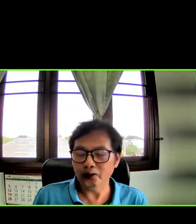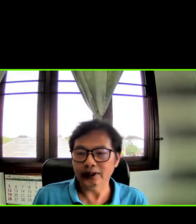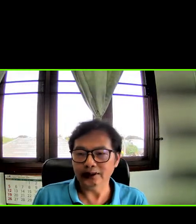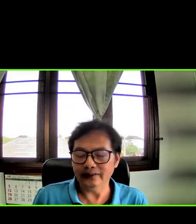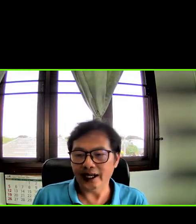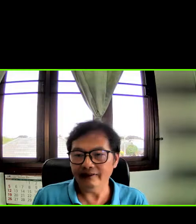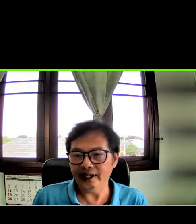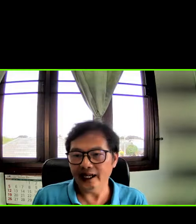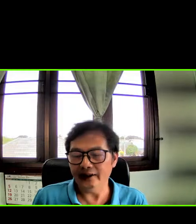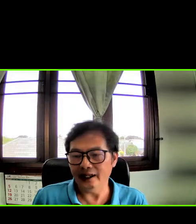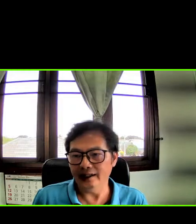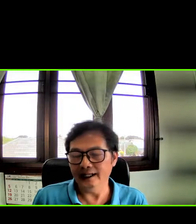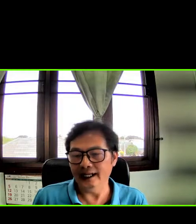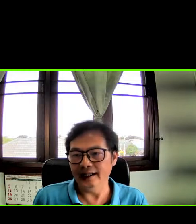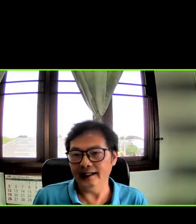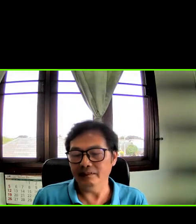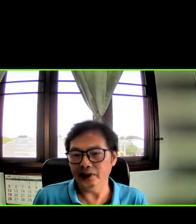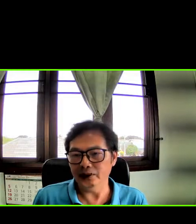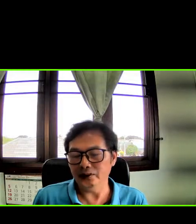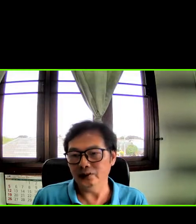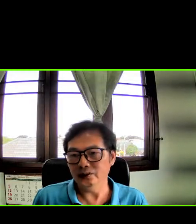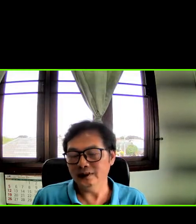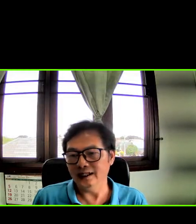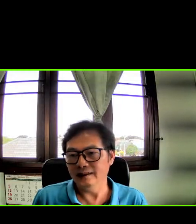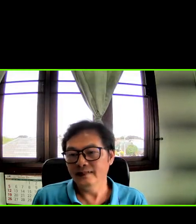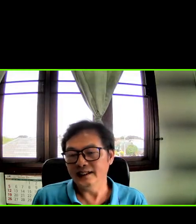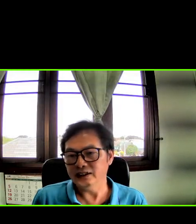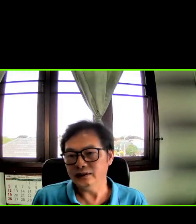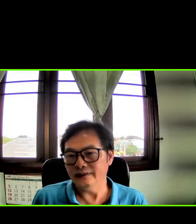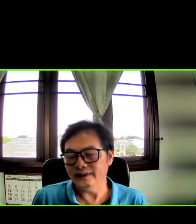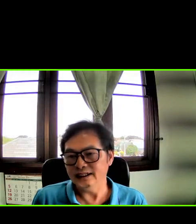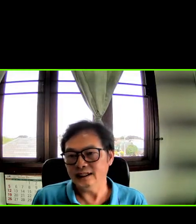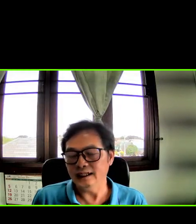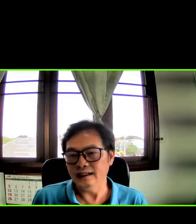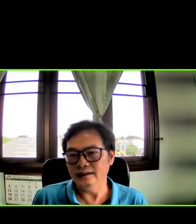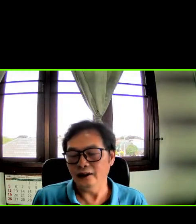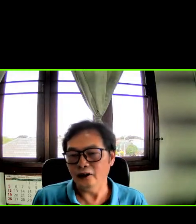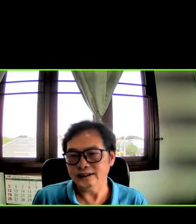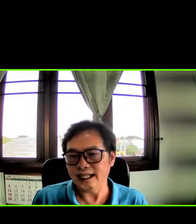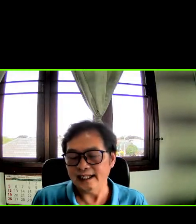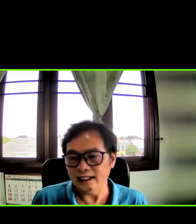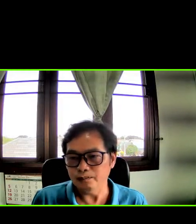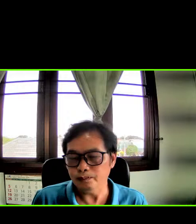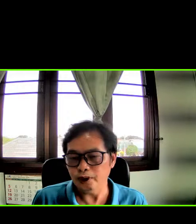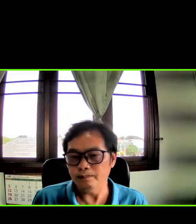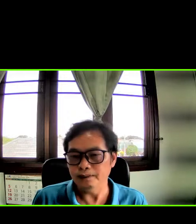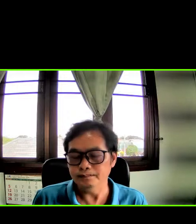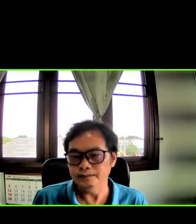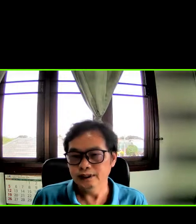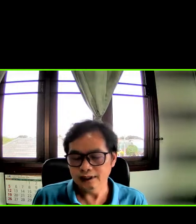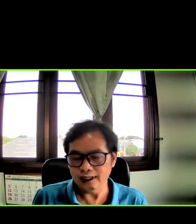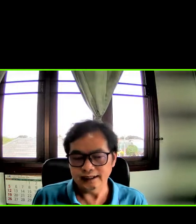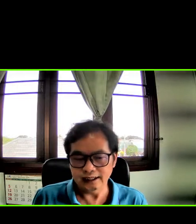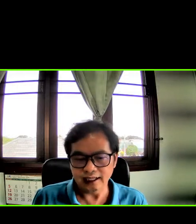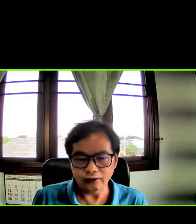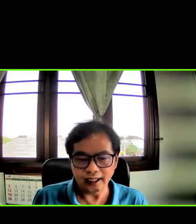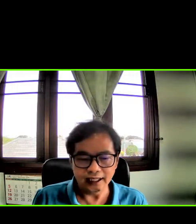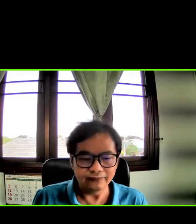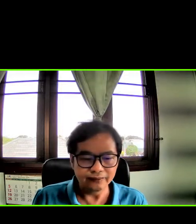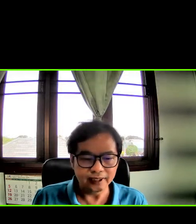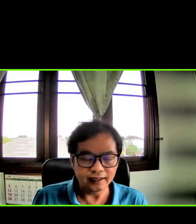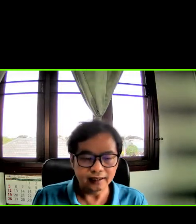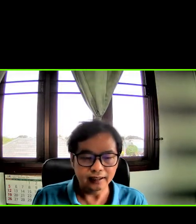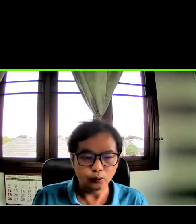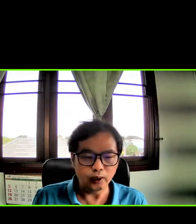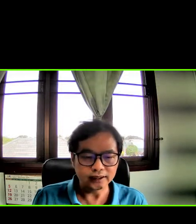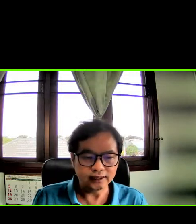we could also find way out and able to resolve this long-standing problem that just let to